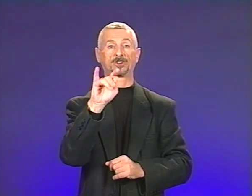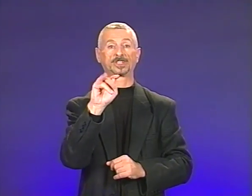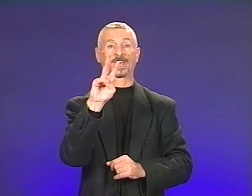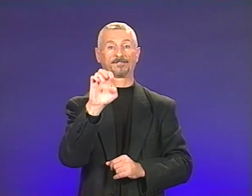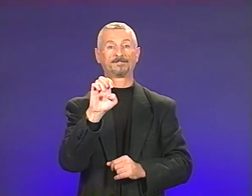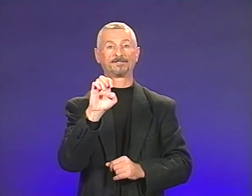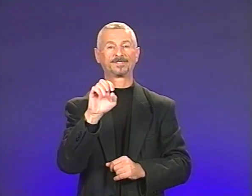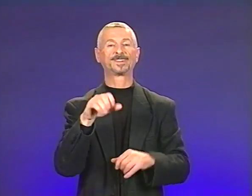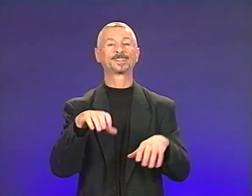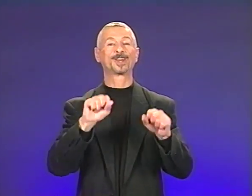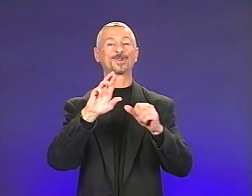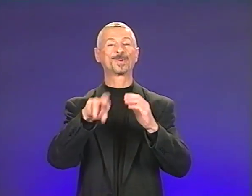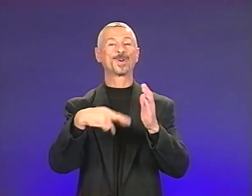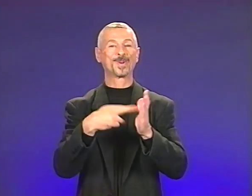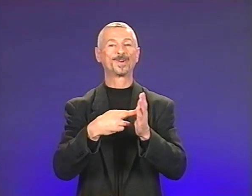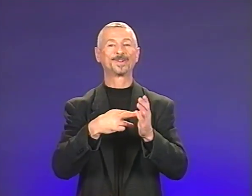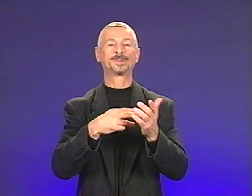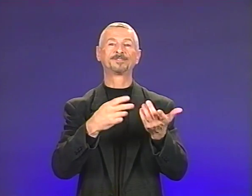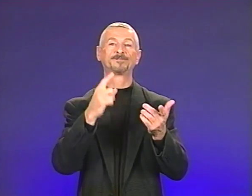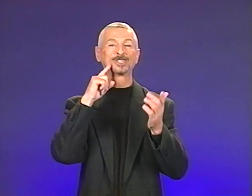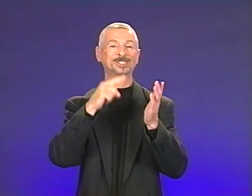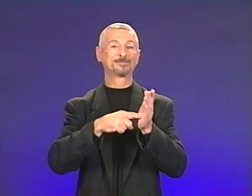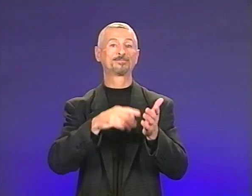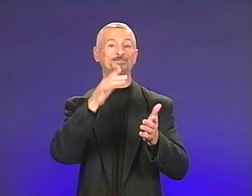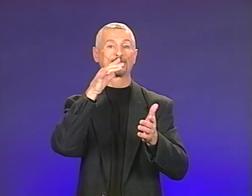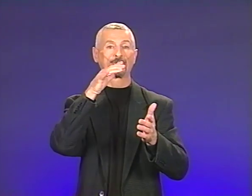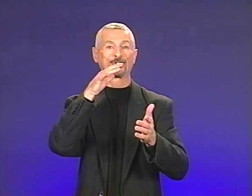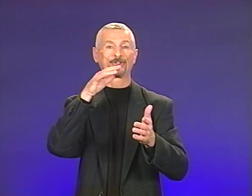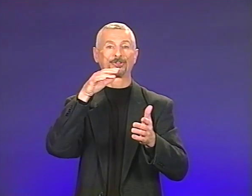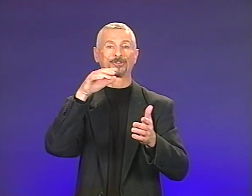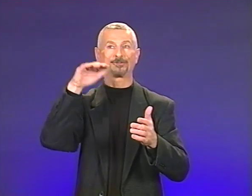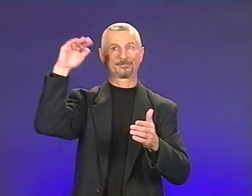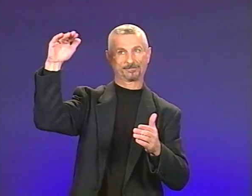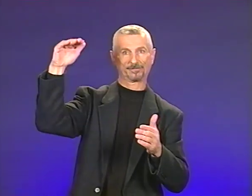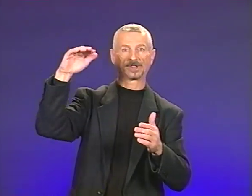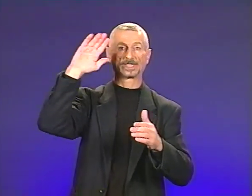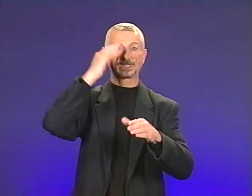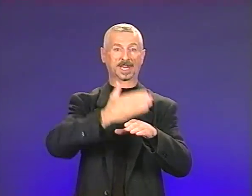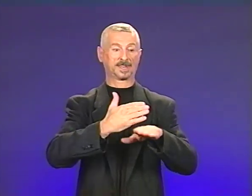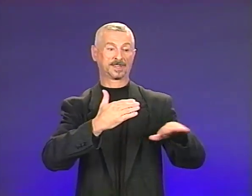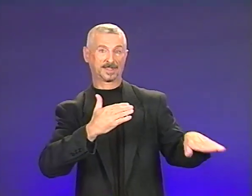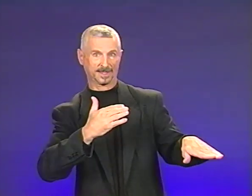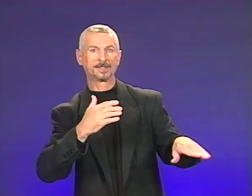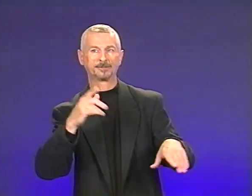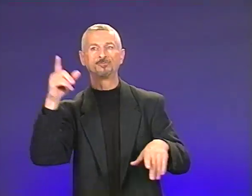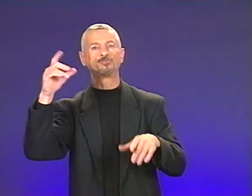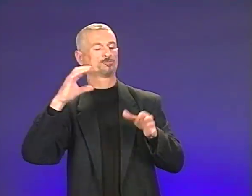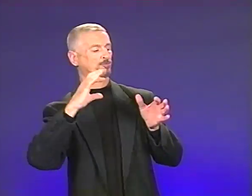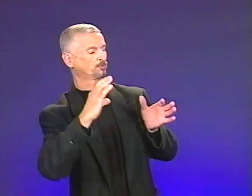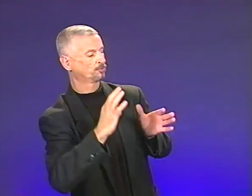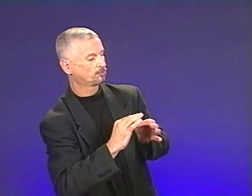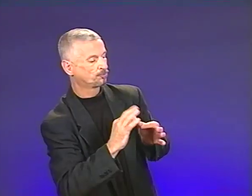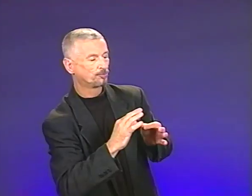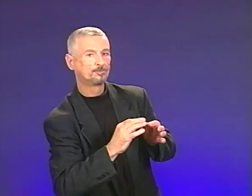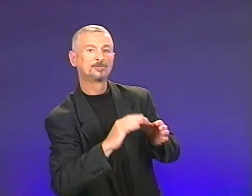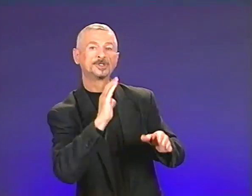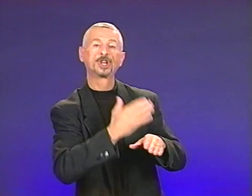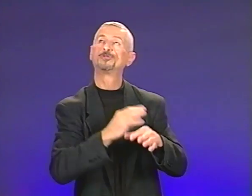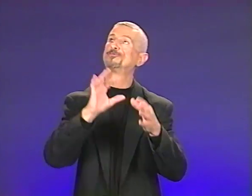space can be related to narrative perspective. While telling a story about a mother and child, for example, a signer may take on the role of the characters.